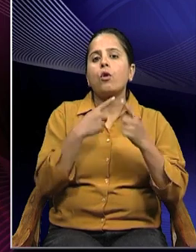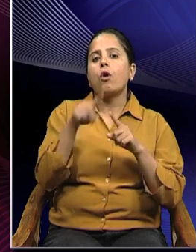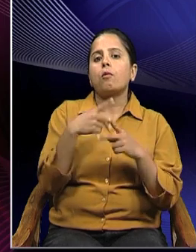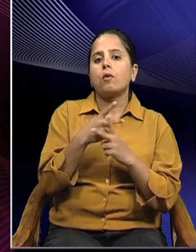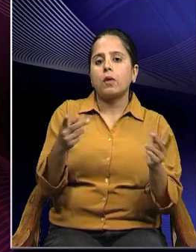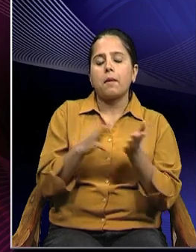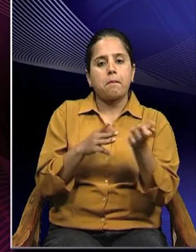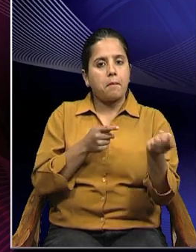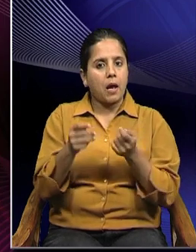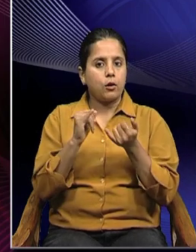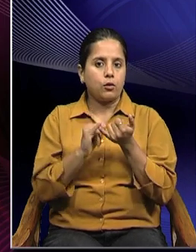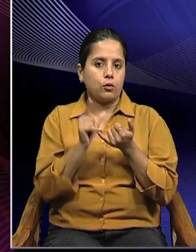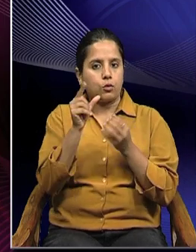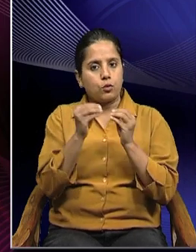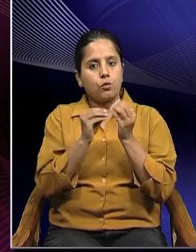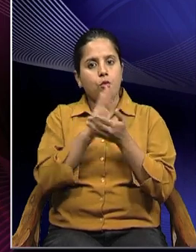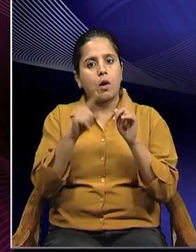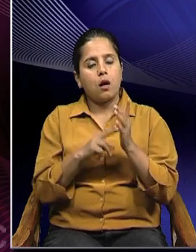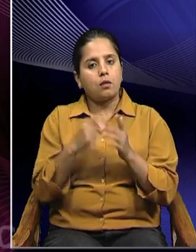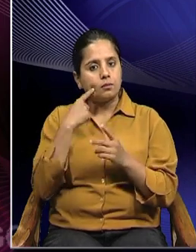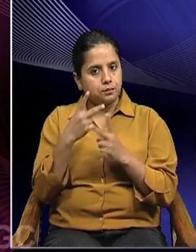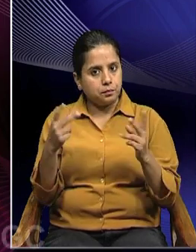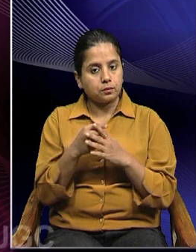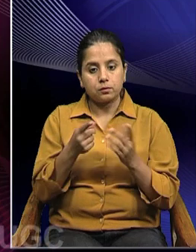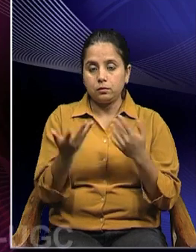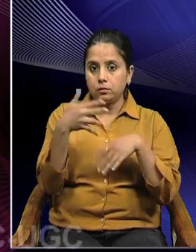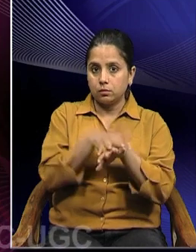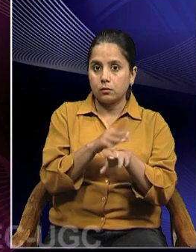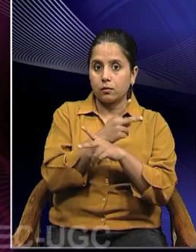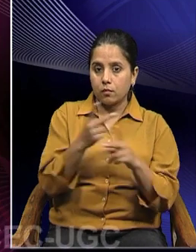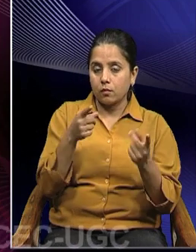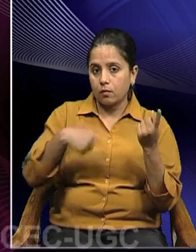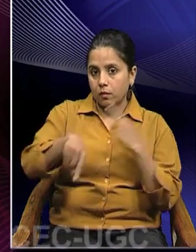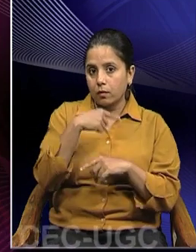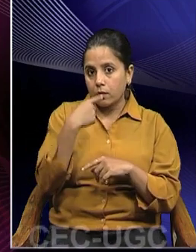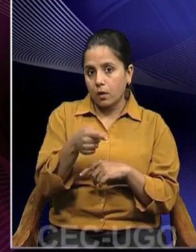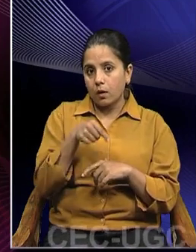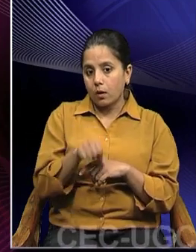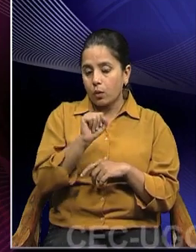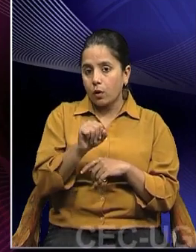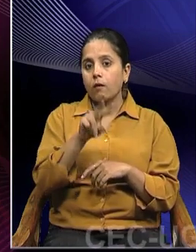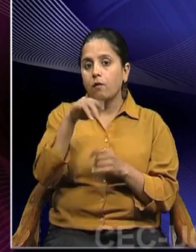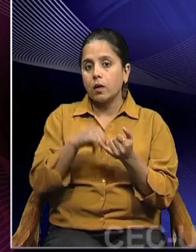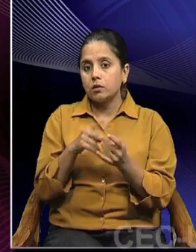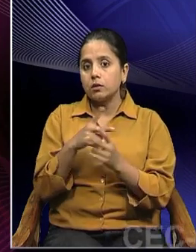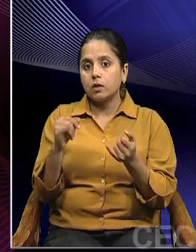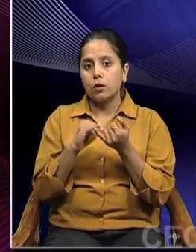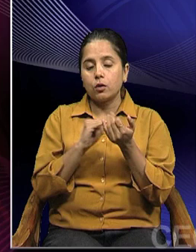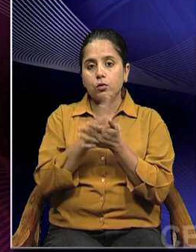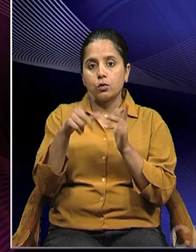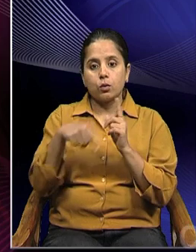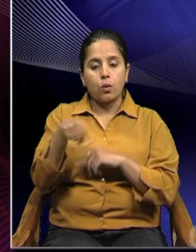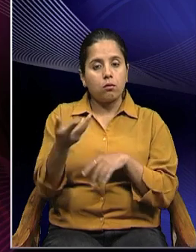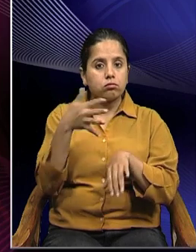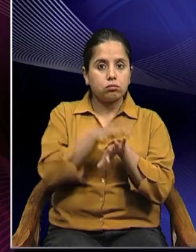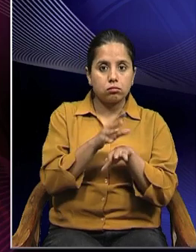the management Subhashitani. When we talk about integrating those verses, those shlokas, to implement